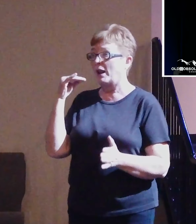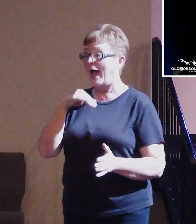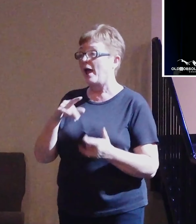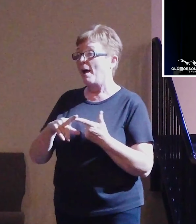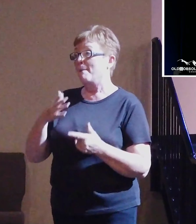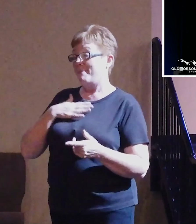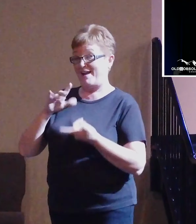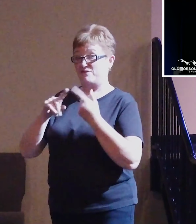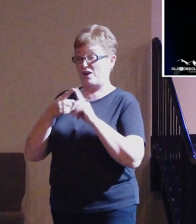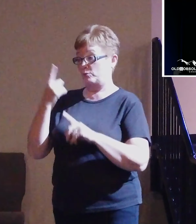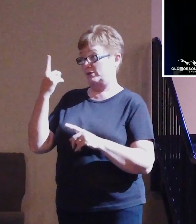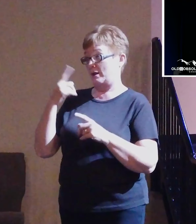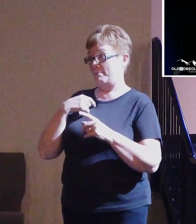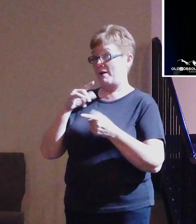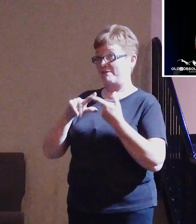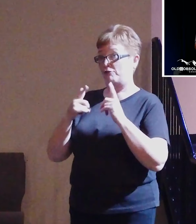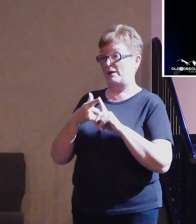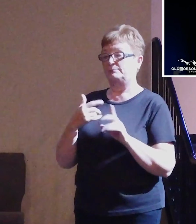friend of mine